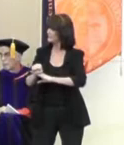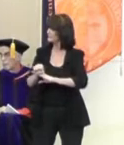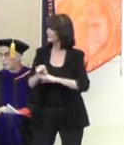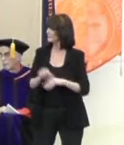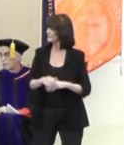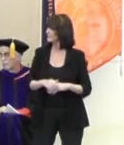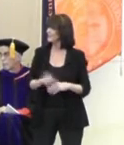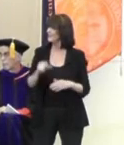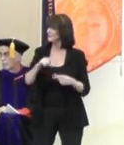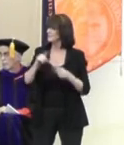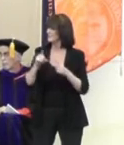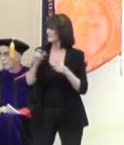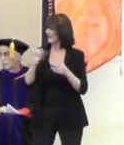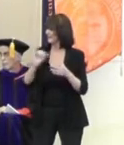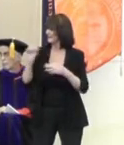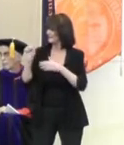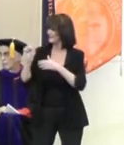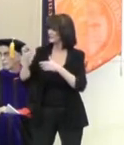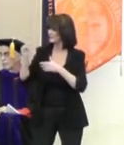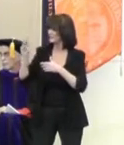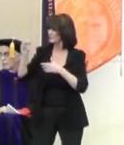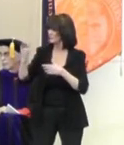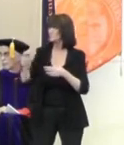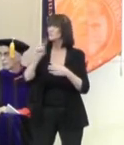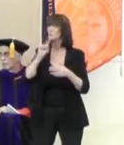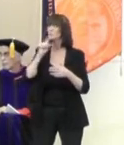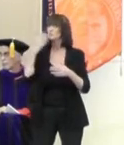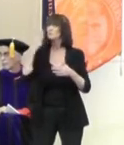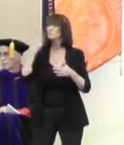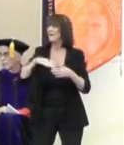the storms we've been having. It was bad